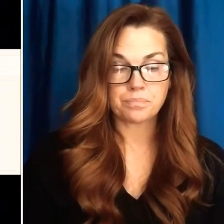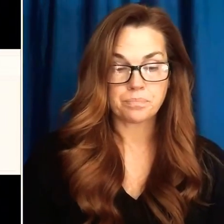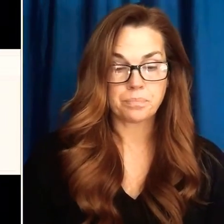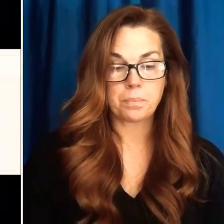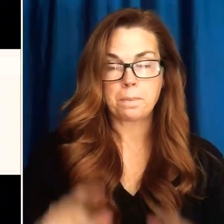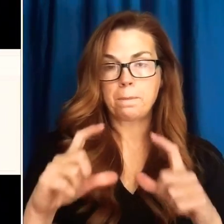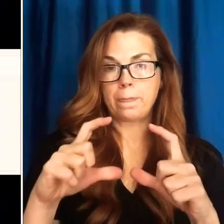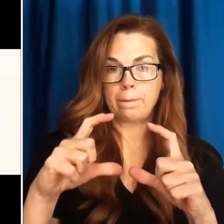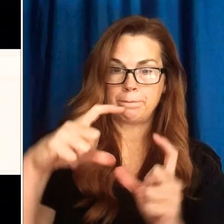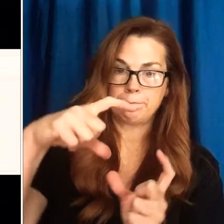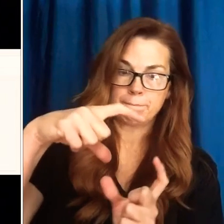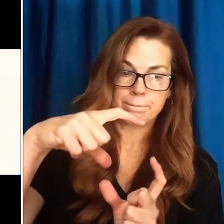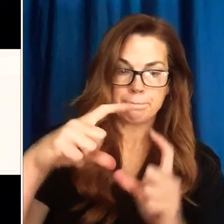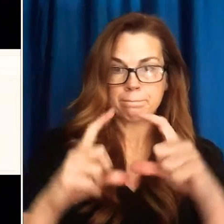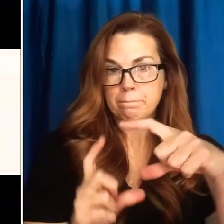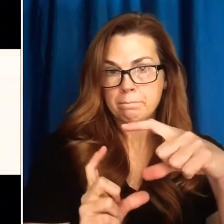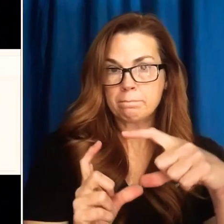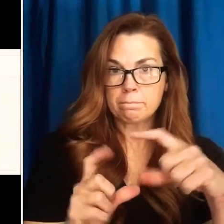it,